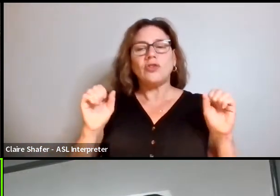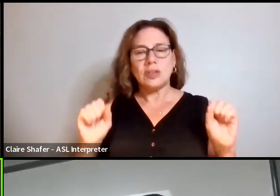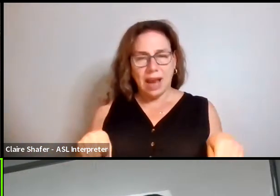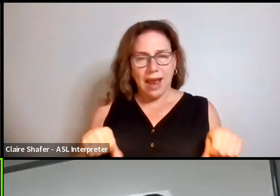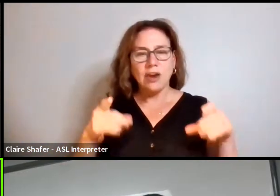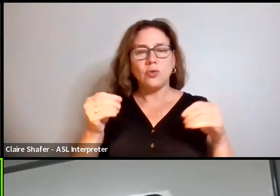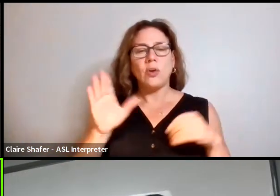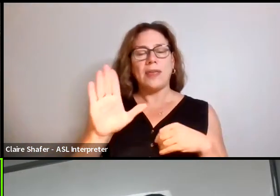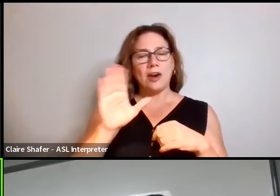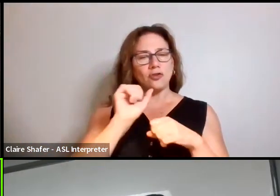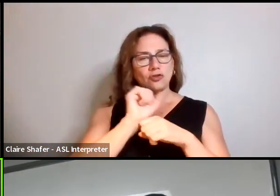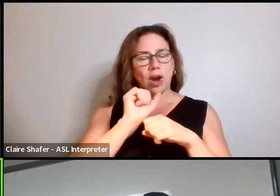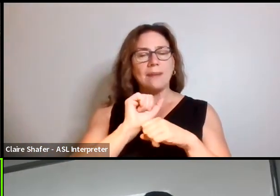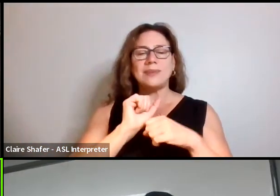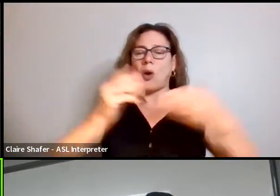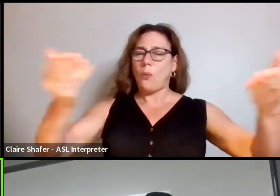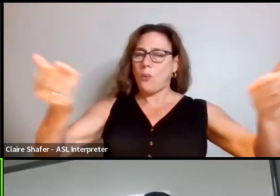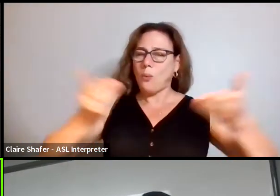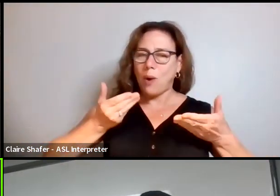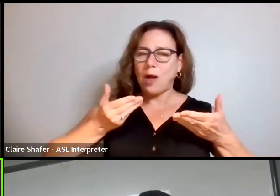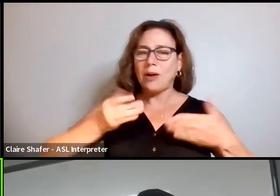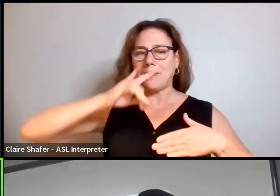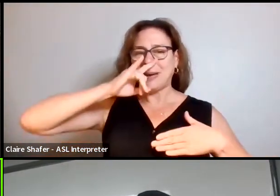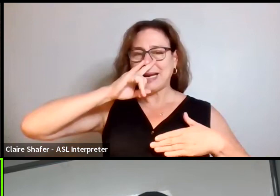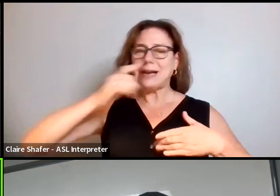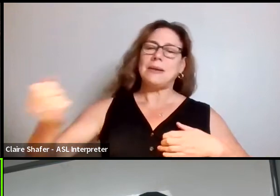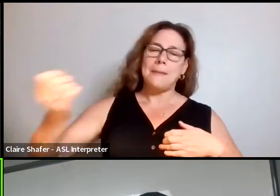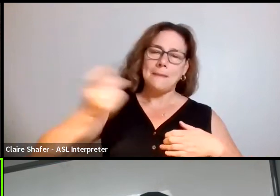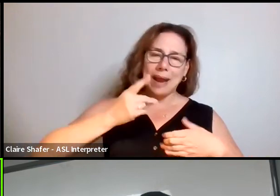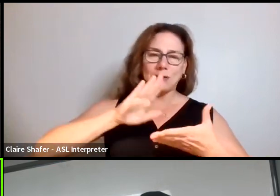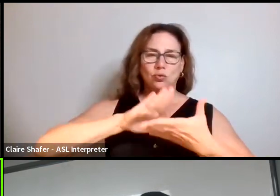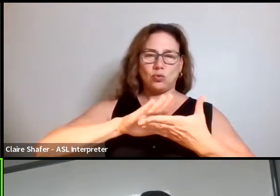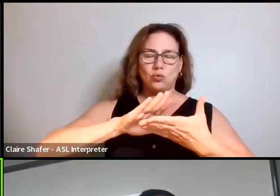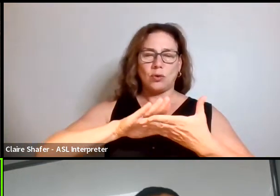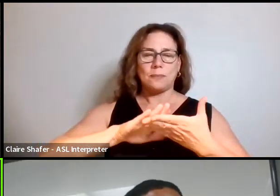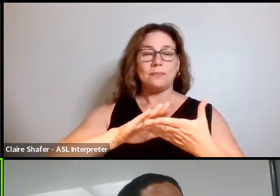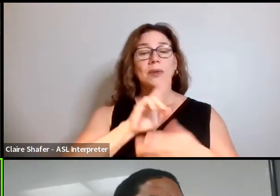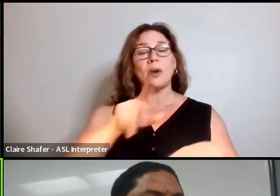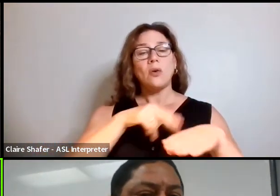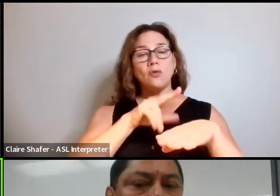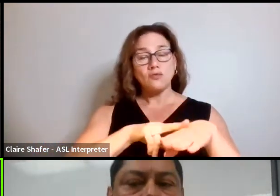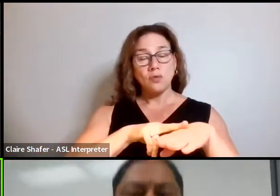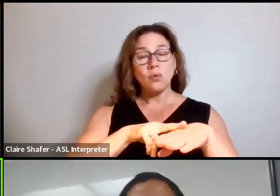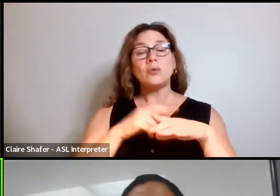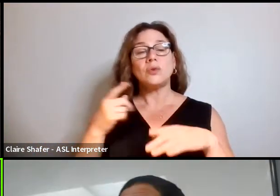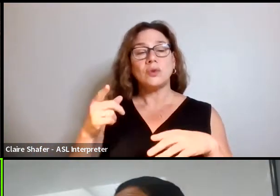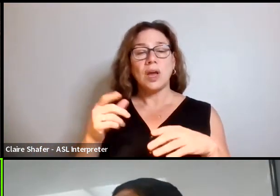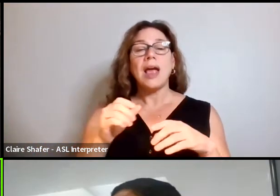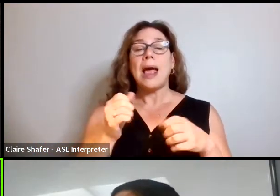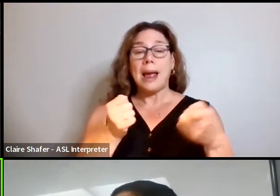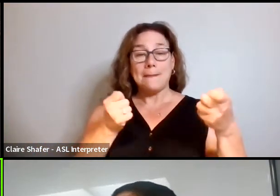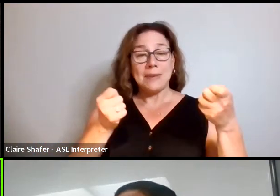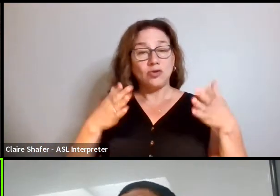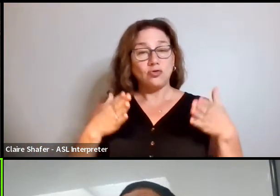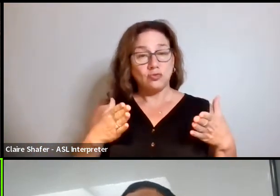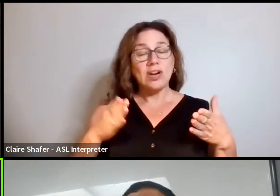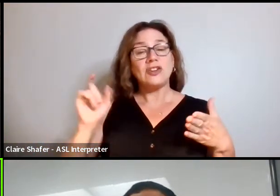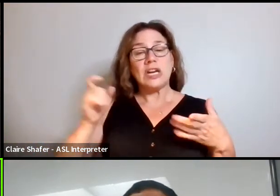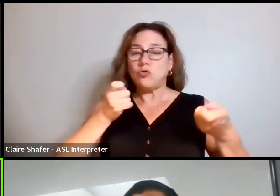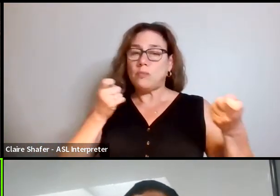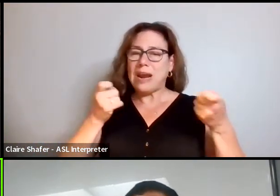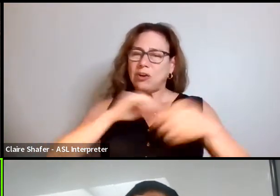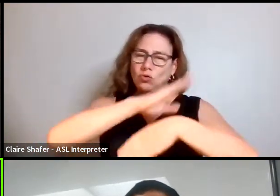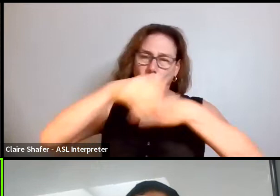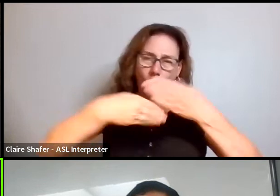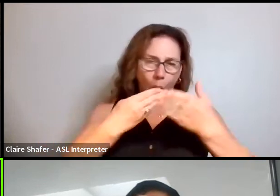back. In addition to that, of course, administrators have to manage all of that. And so a shout out to them as